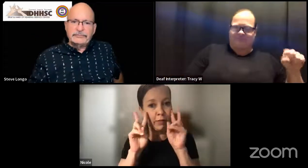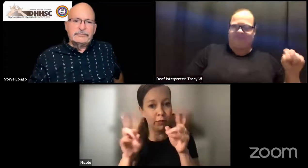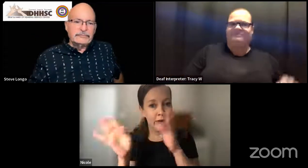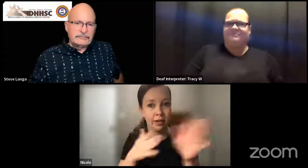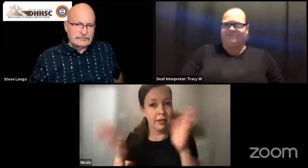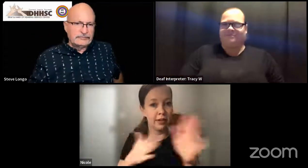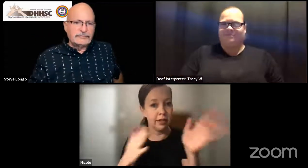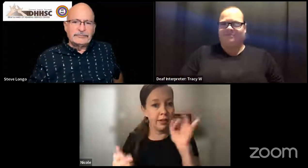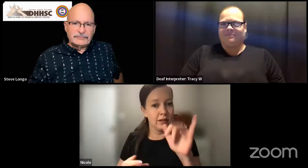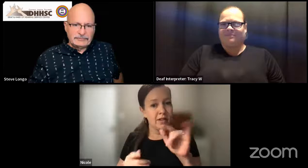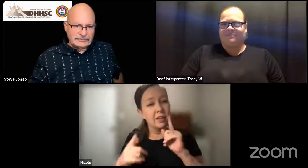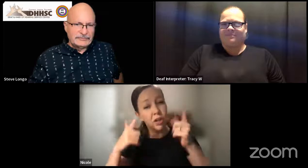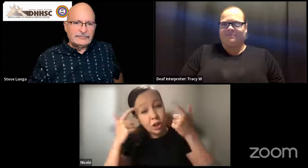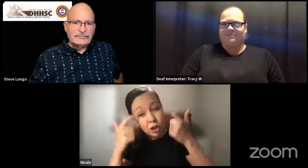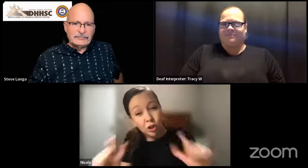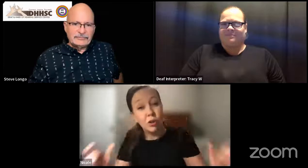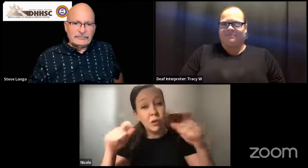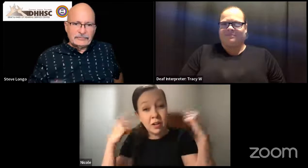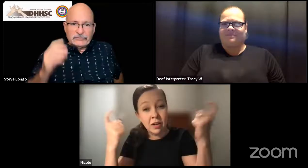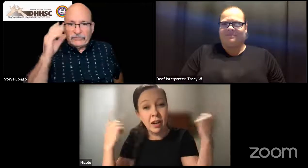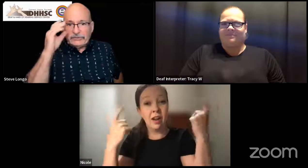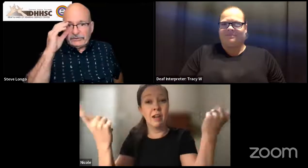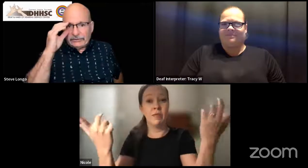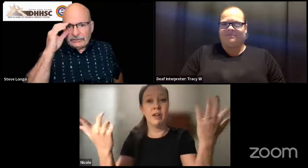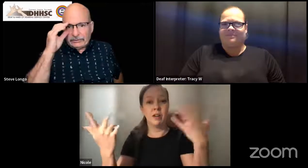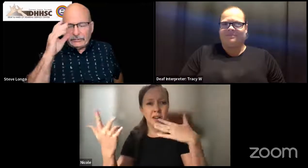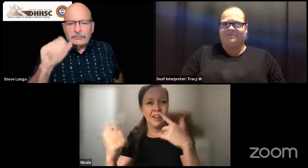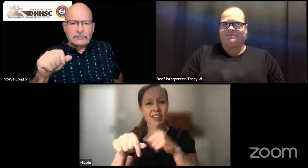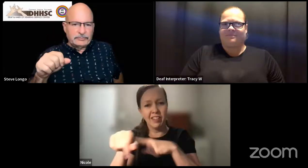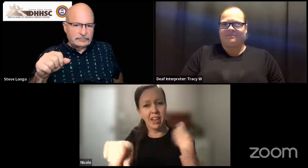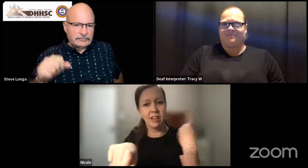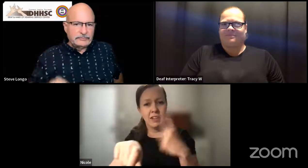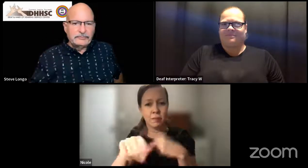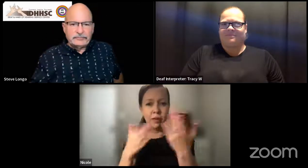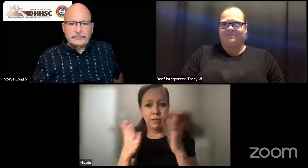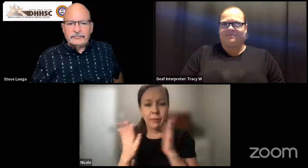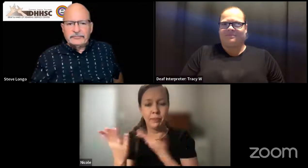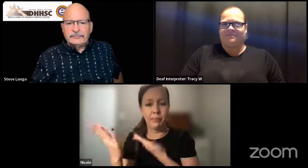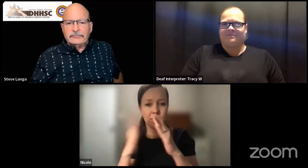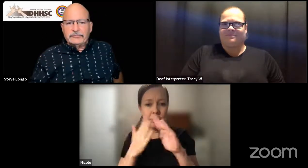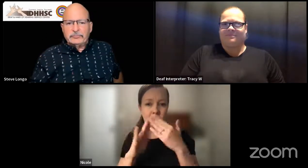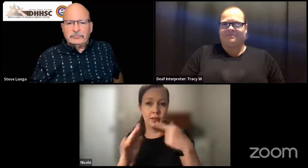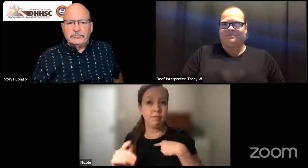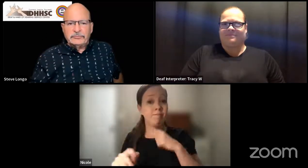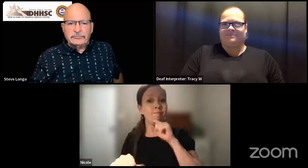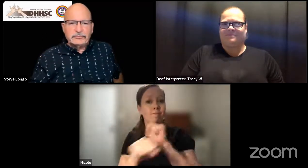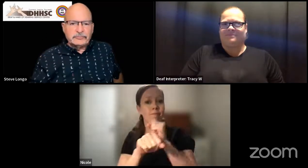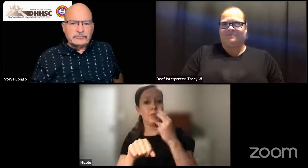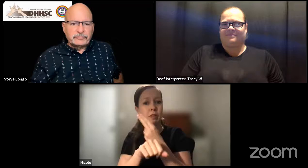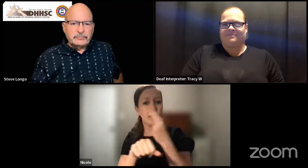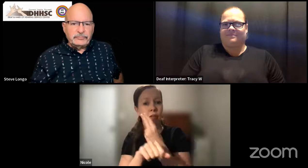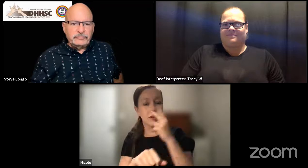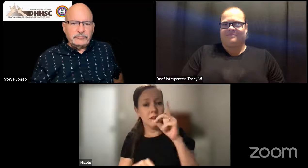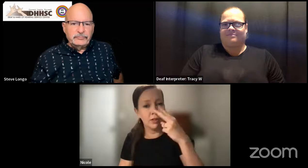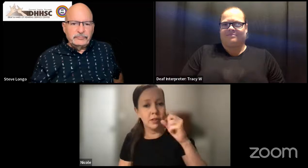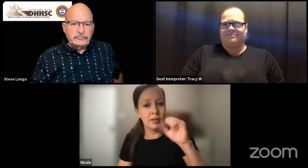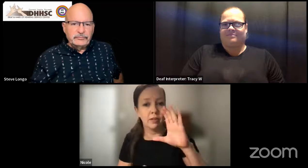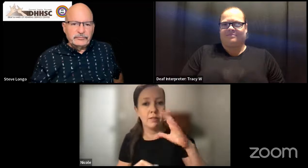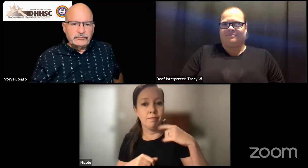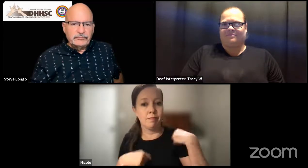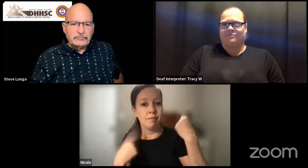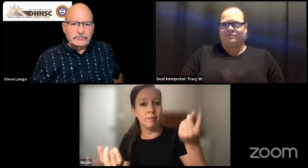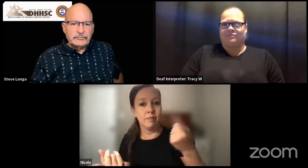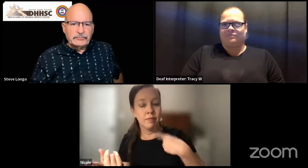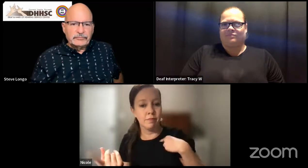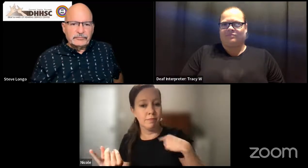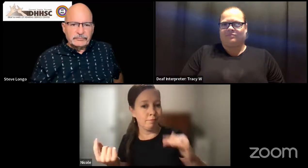DHHSC. So I'm very excited about that. We'll have to start making a plan. It would be nice to have a nice gala, especially